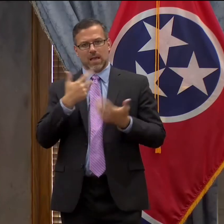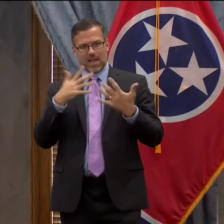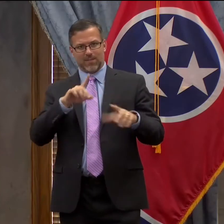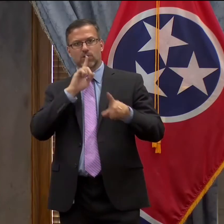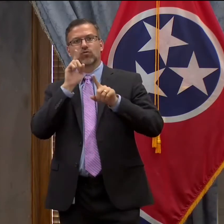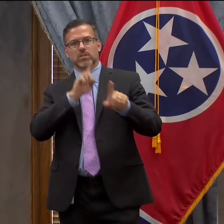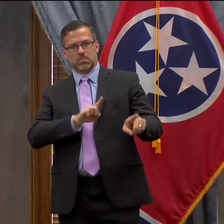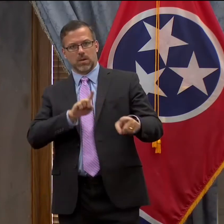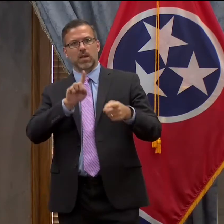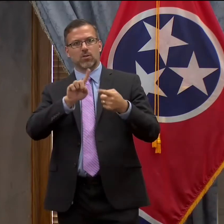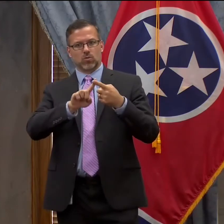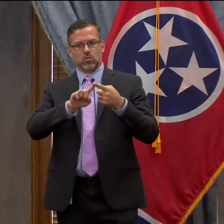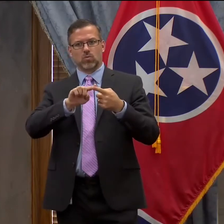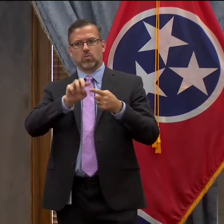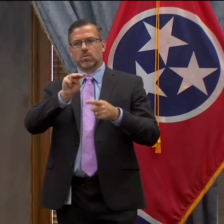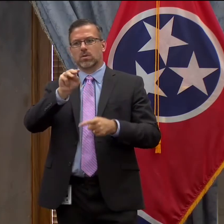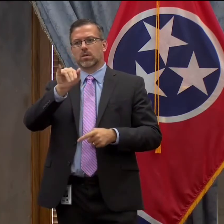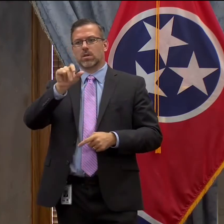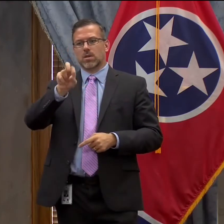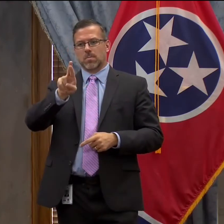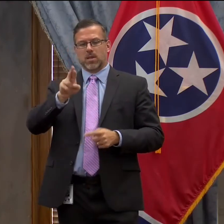today.